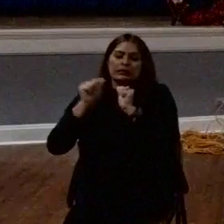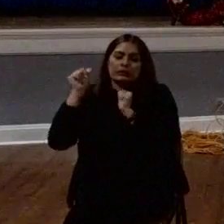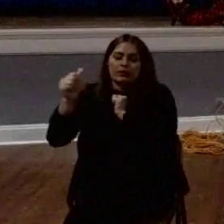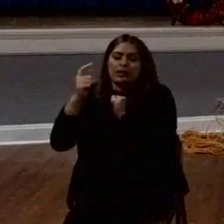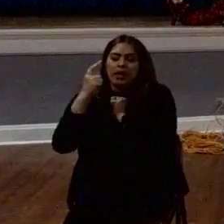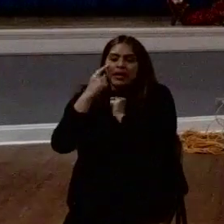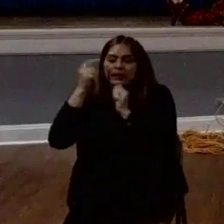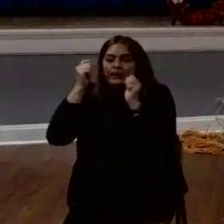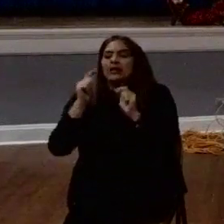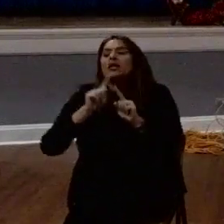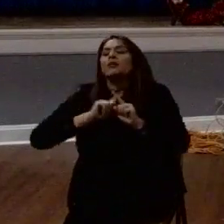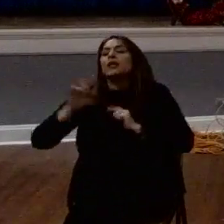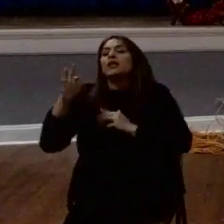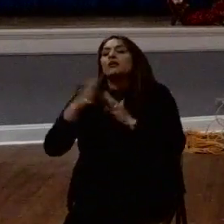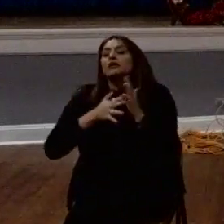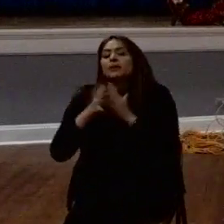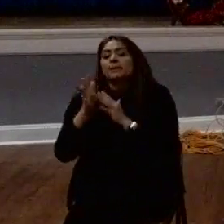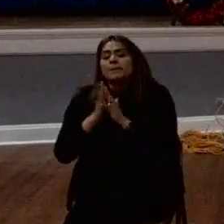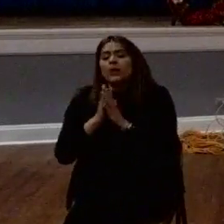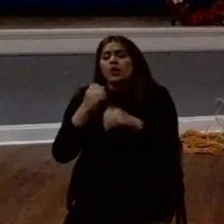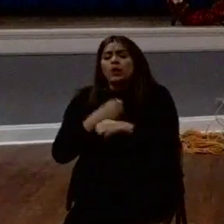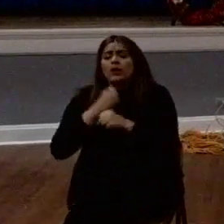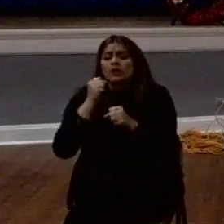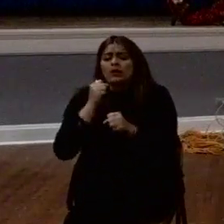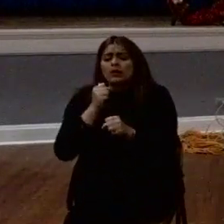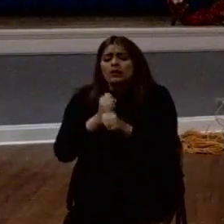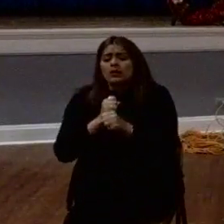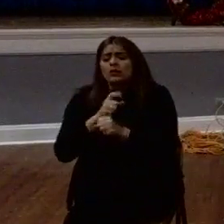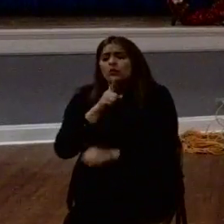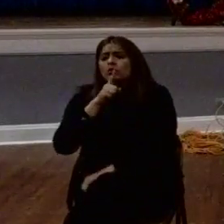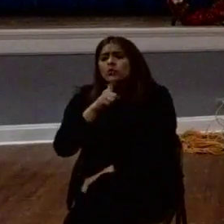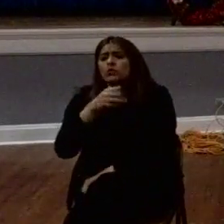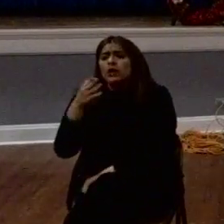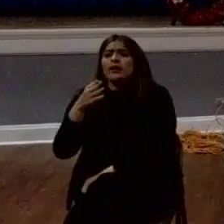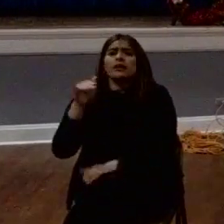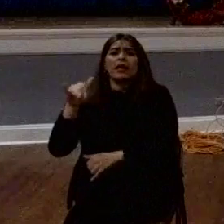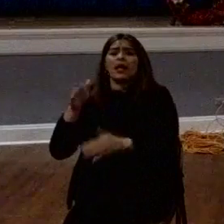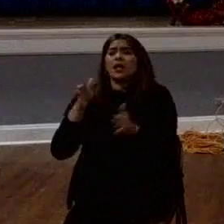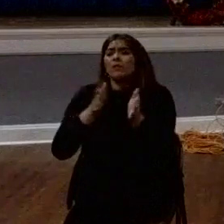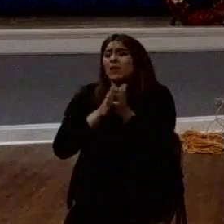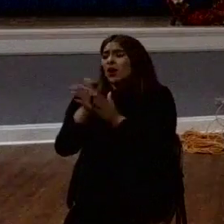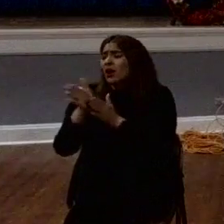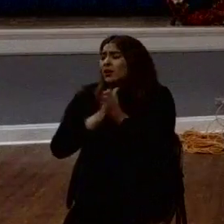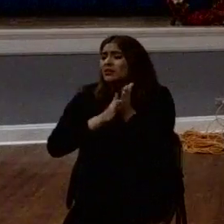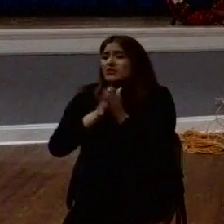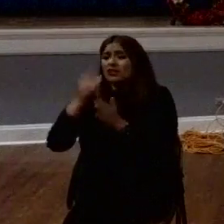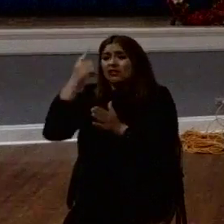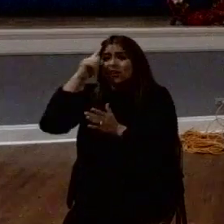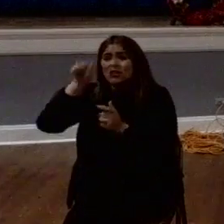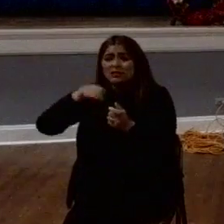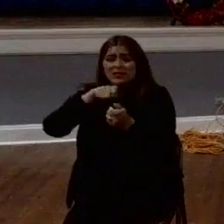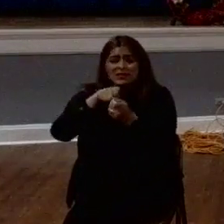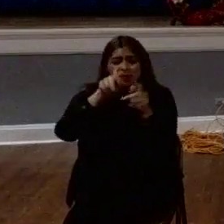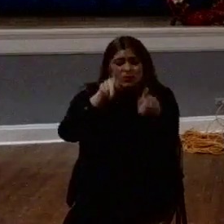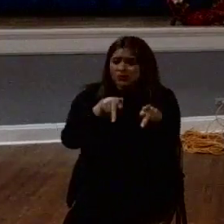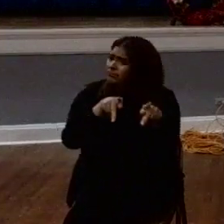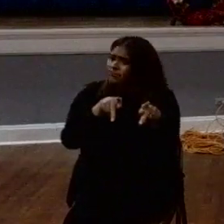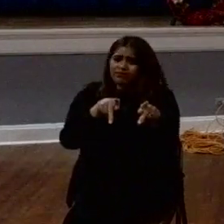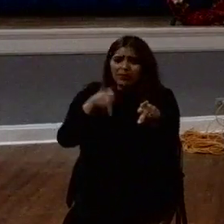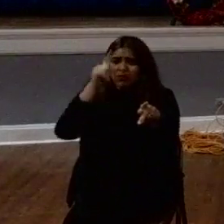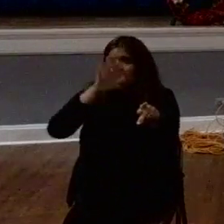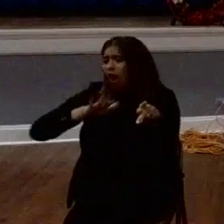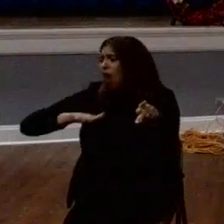I want to make sure that, again, the extent that parks are for everyone, and so that intergenerational idea